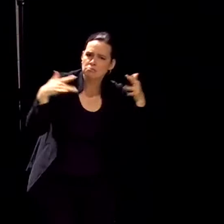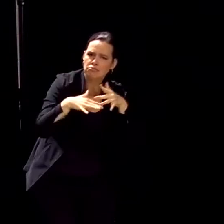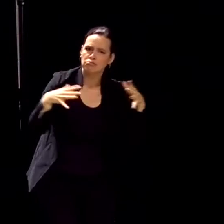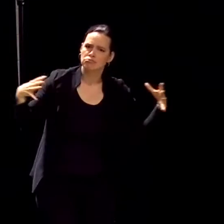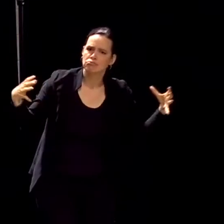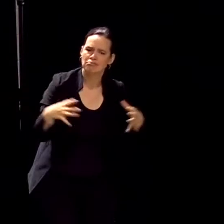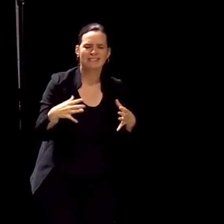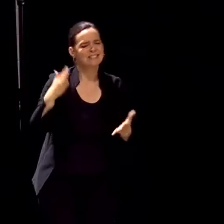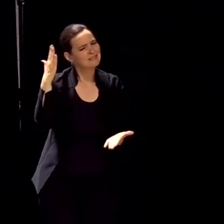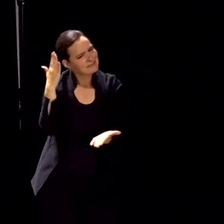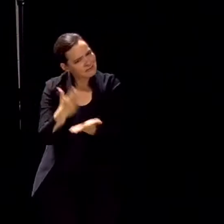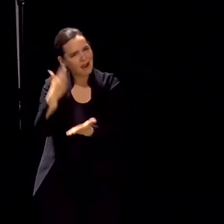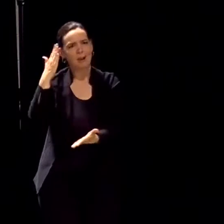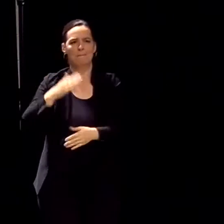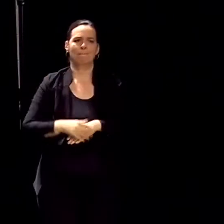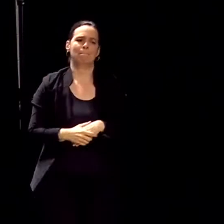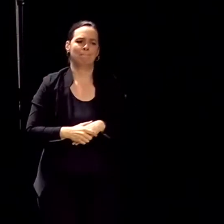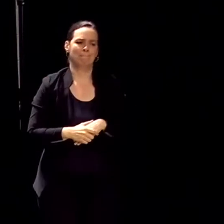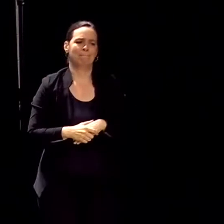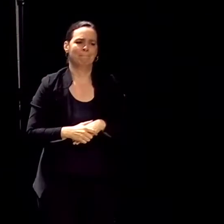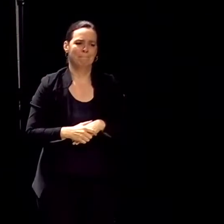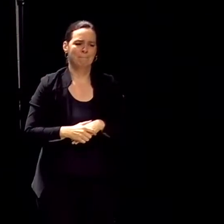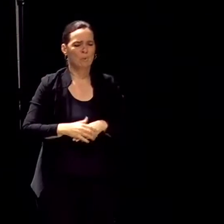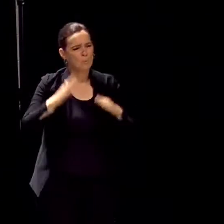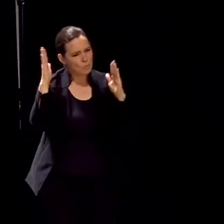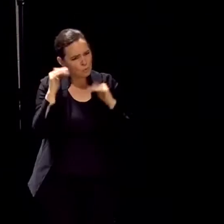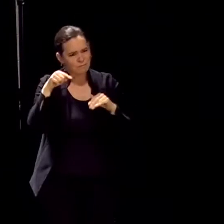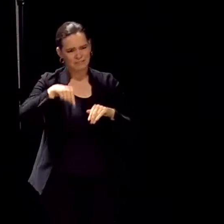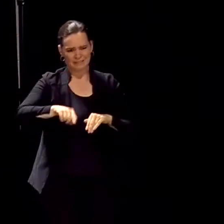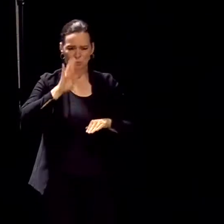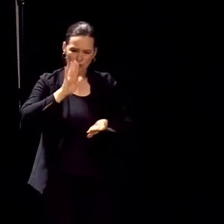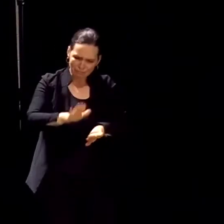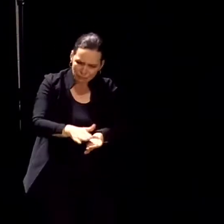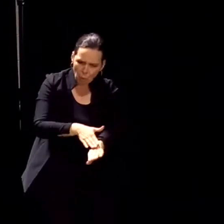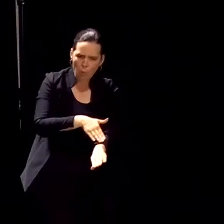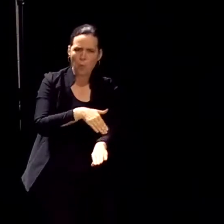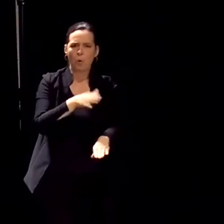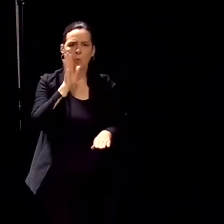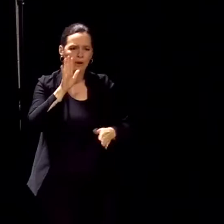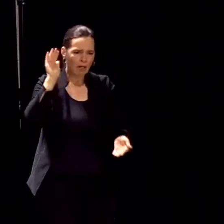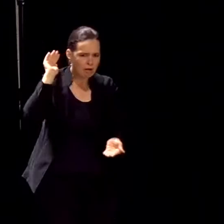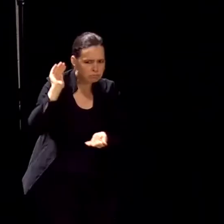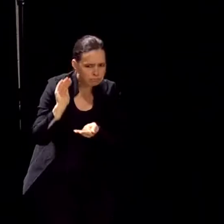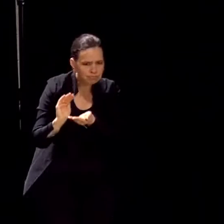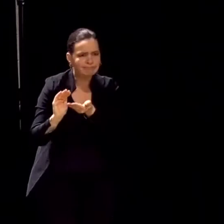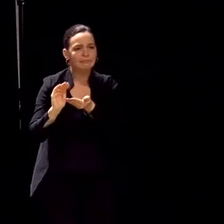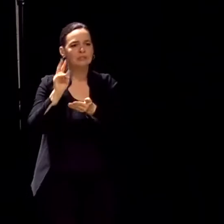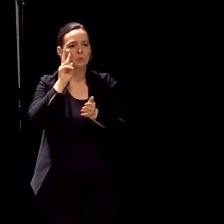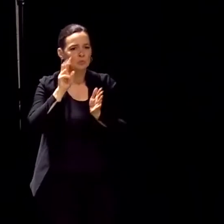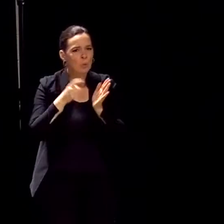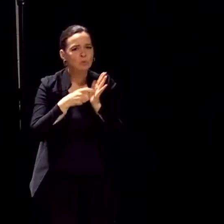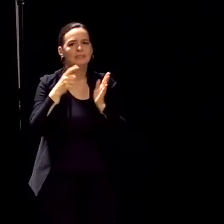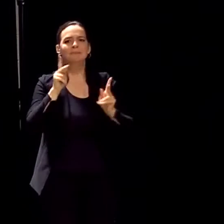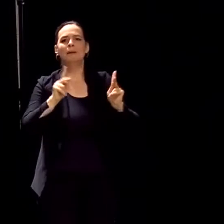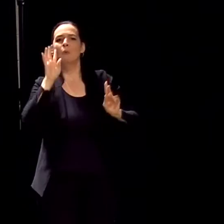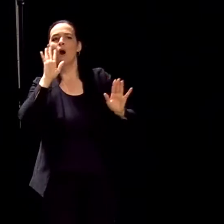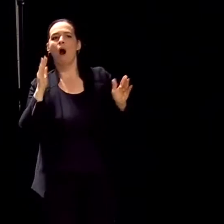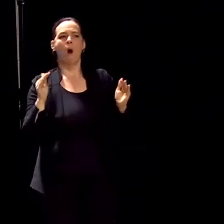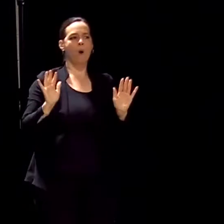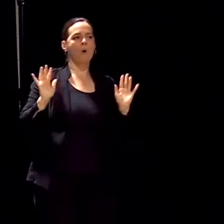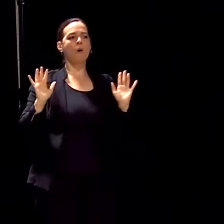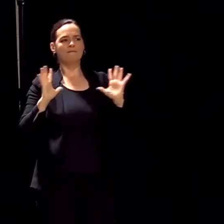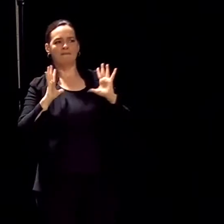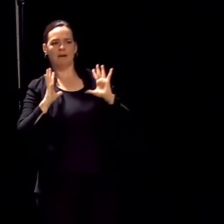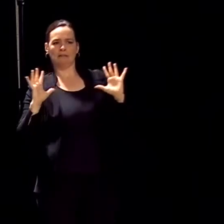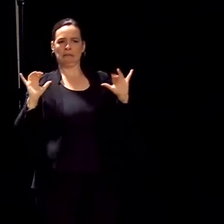there's pressure on these. Hopefully that slowed down this weekend because the weather was very nice and people were outdoors, saw each other outdoors. But you